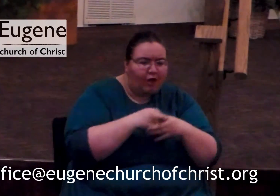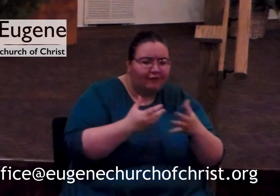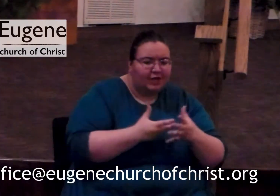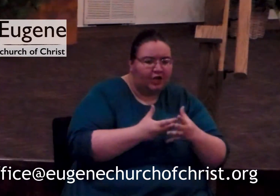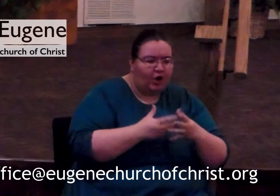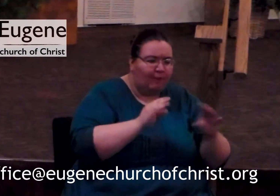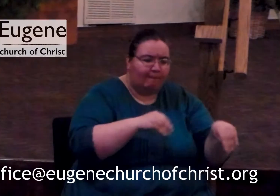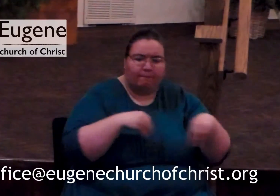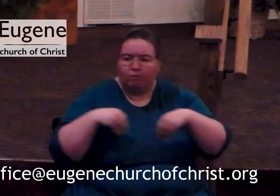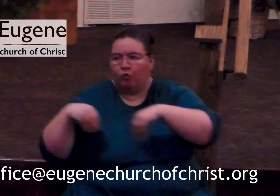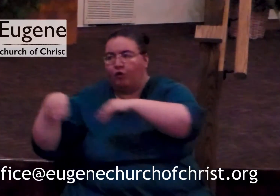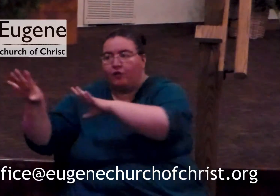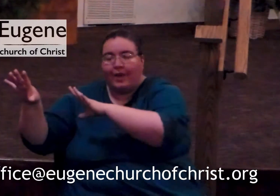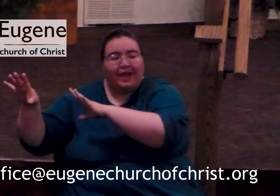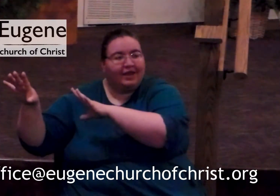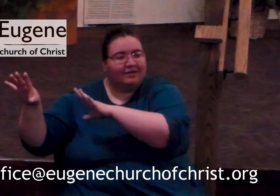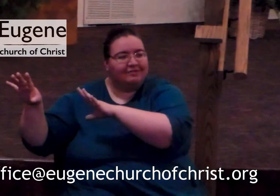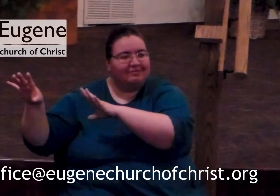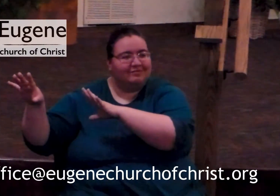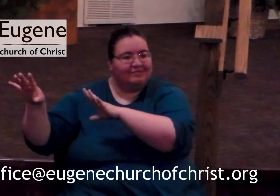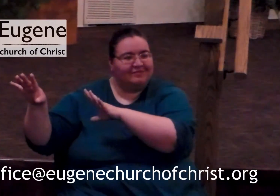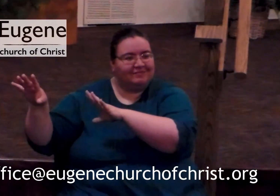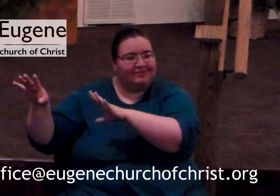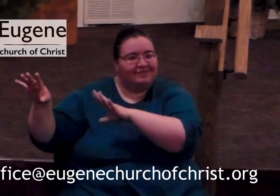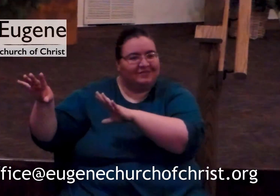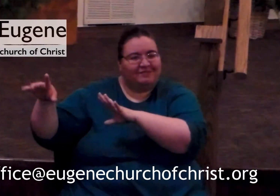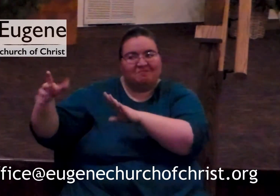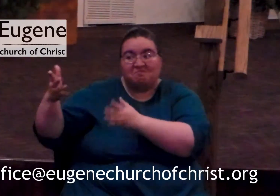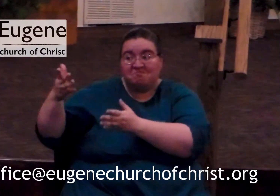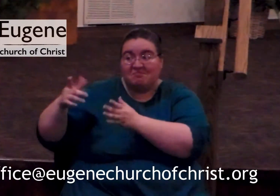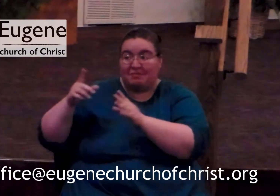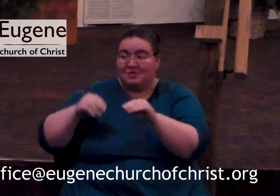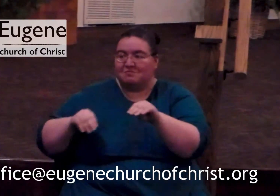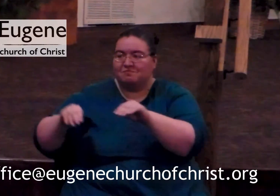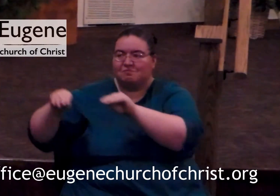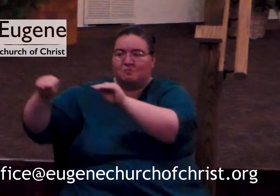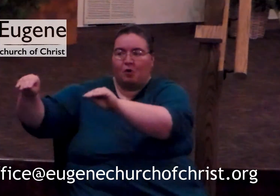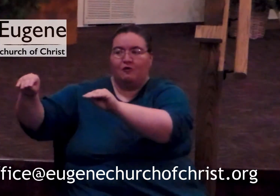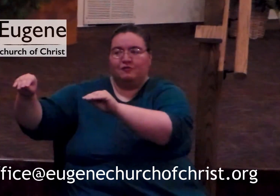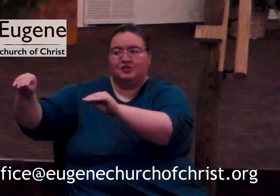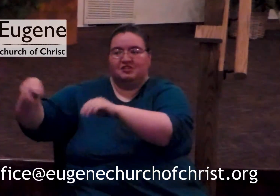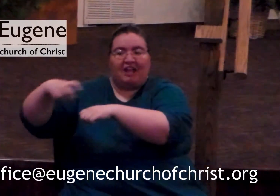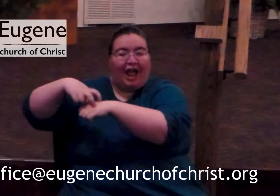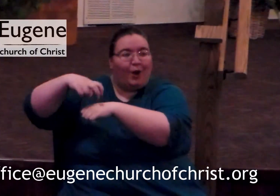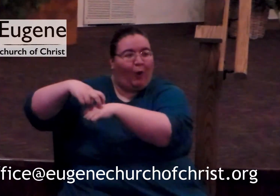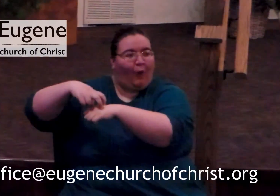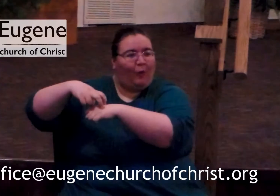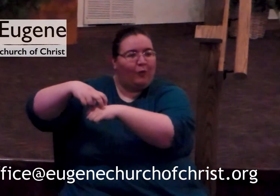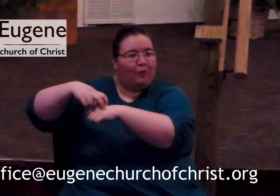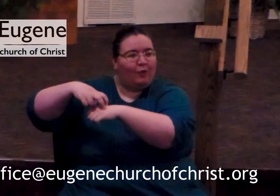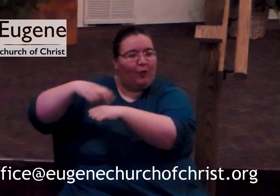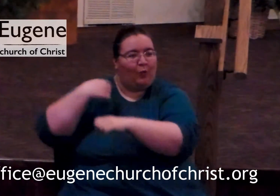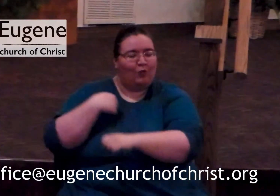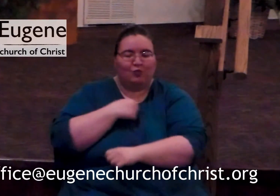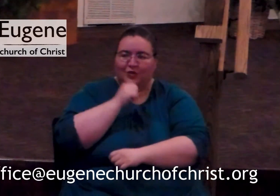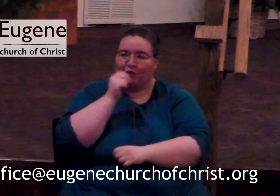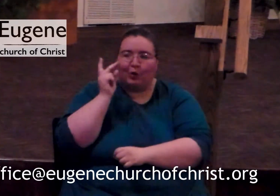effect they might have on a church over there. I think of Ken growing up here with Bernice, moving off to